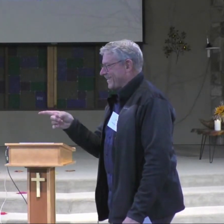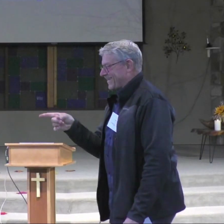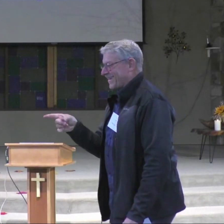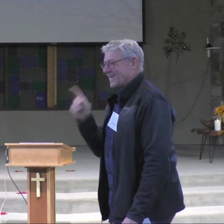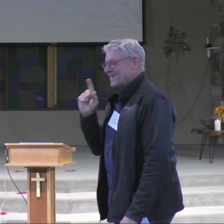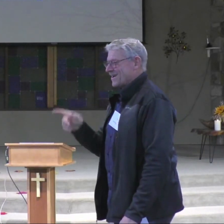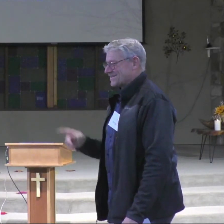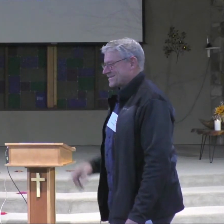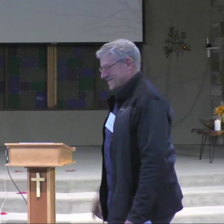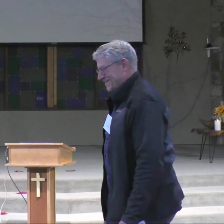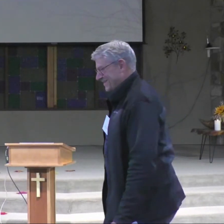Yes.